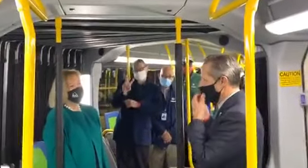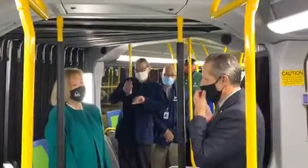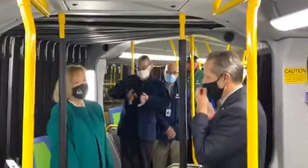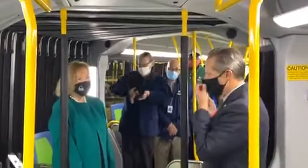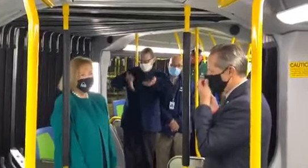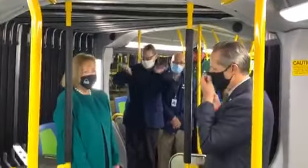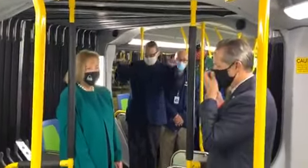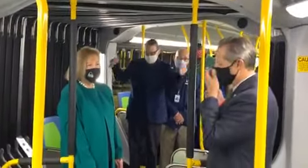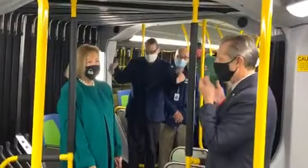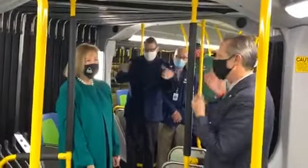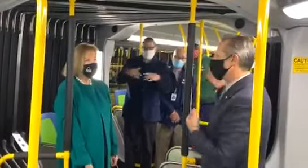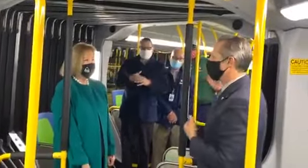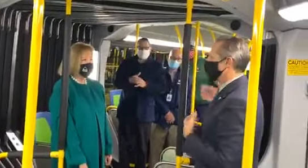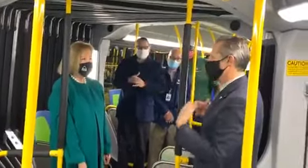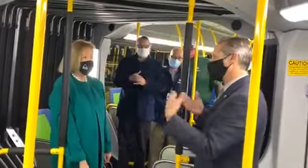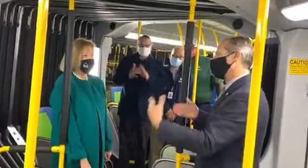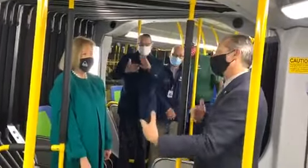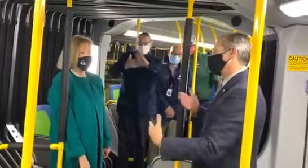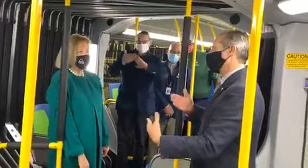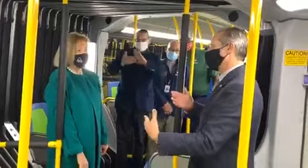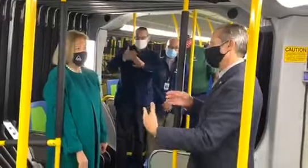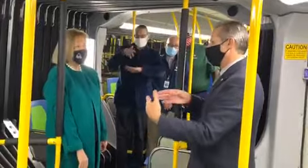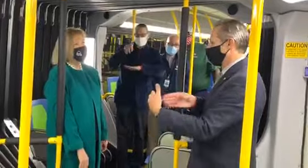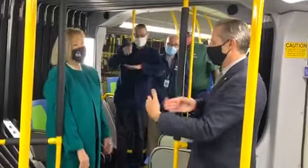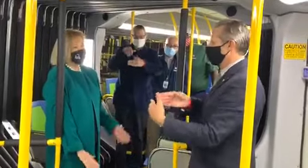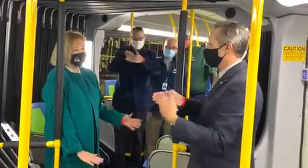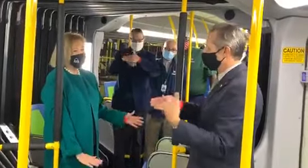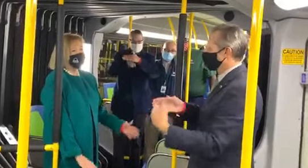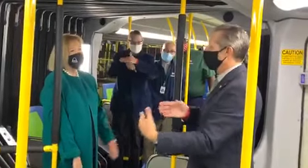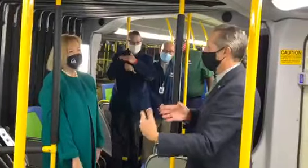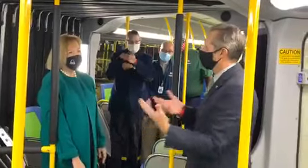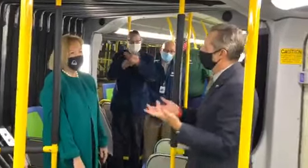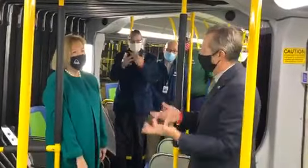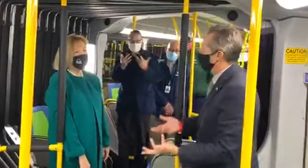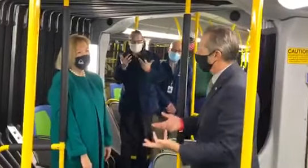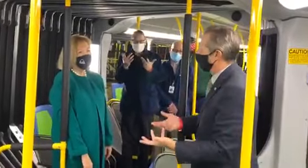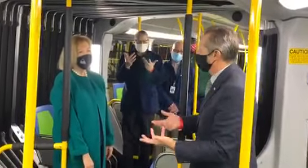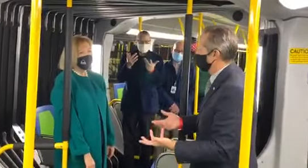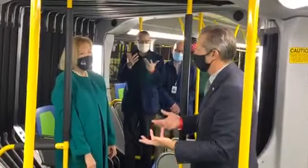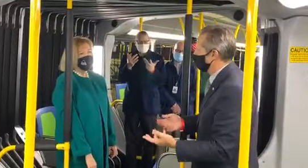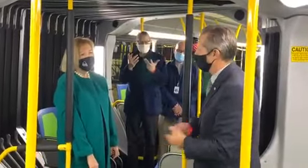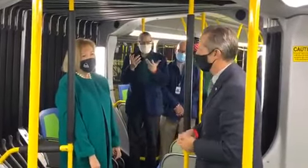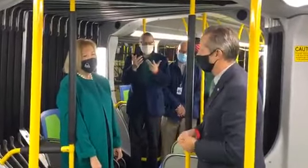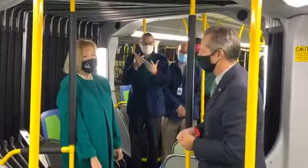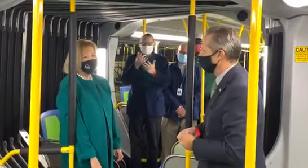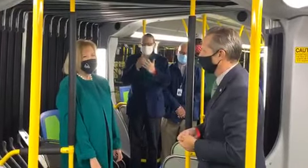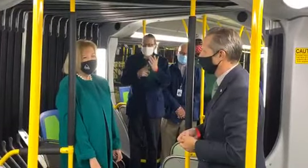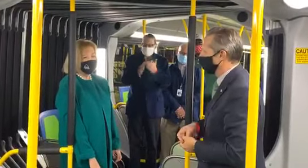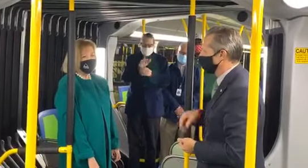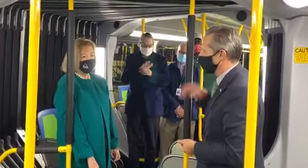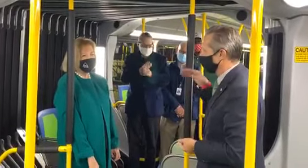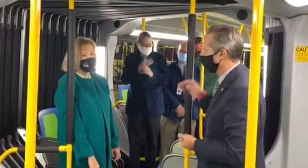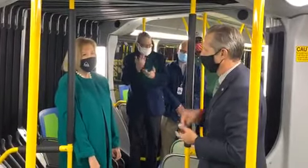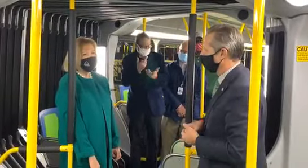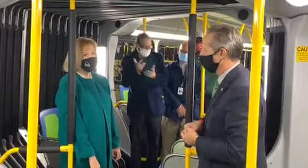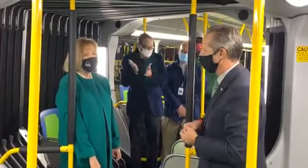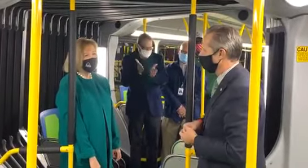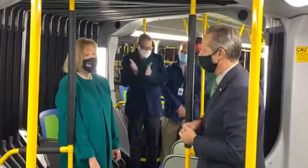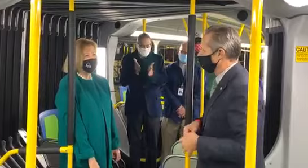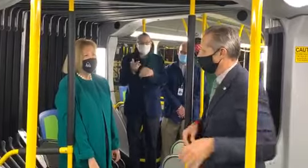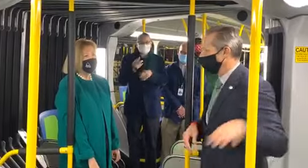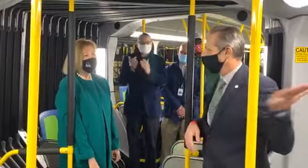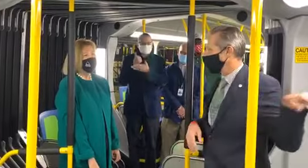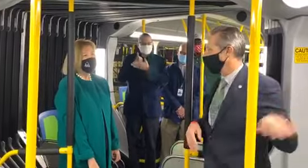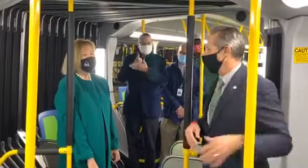snow, the operators have to accommodate, what are called kind of. Doors opening. Help. They